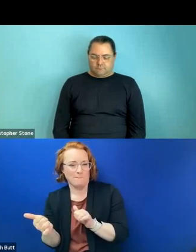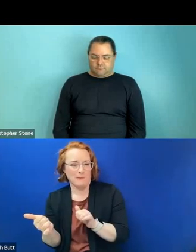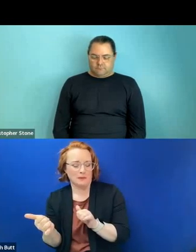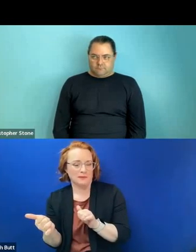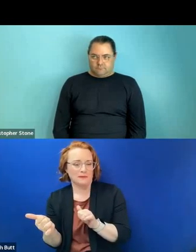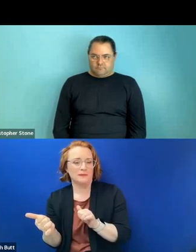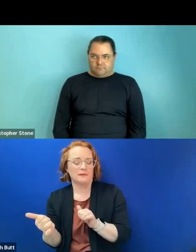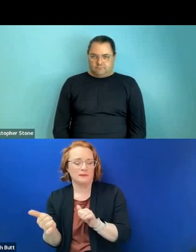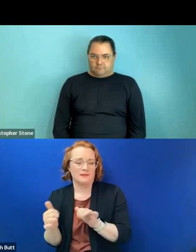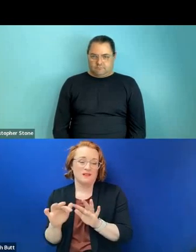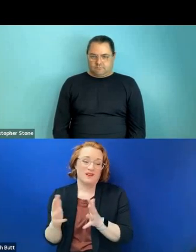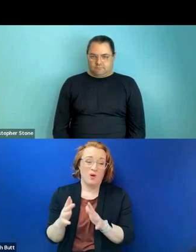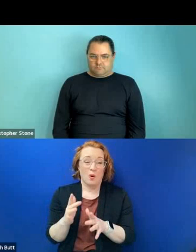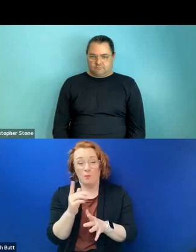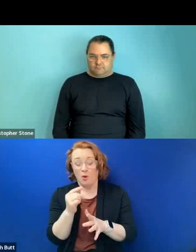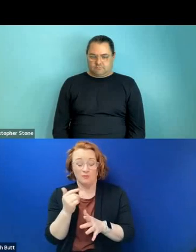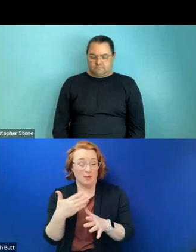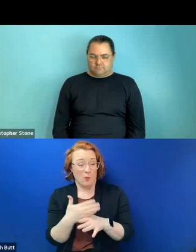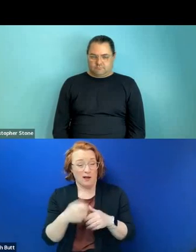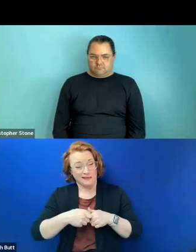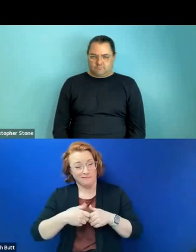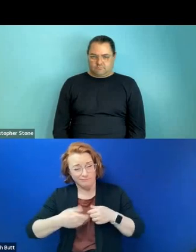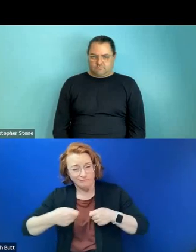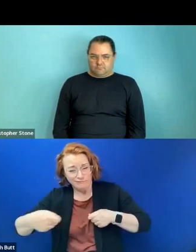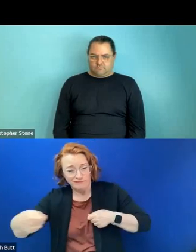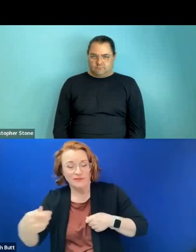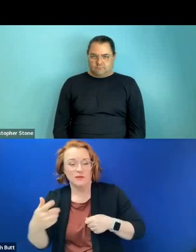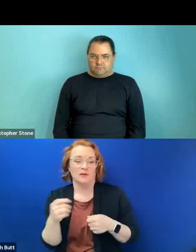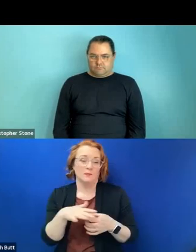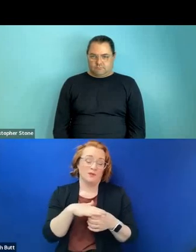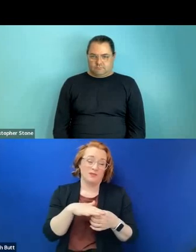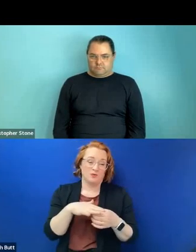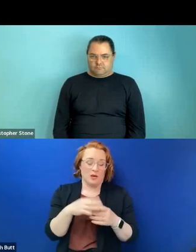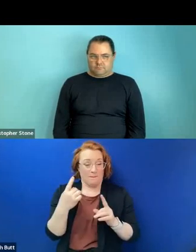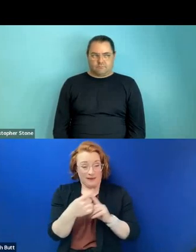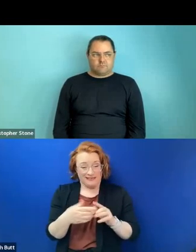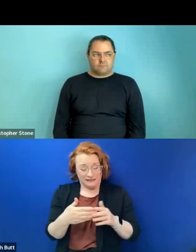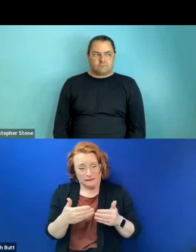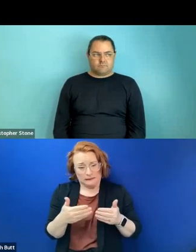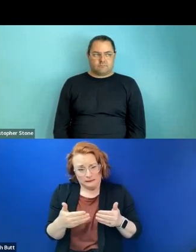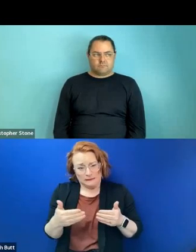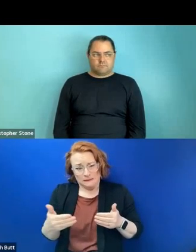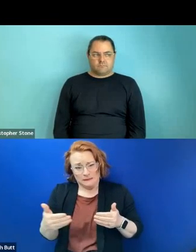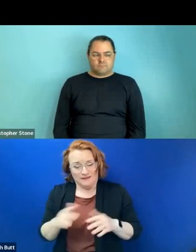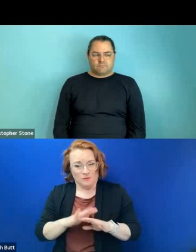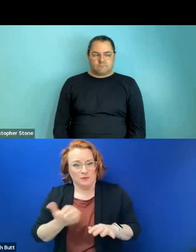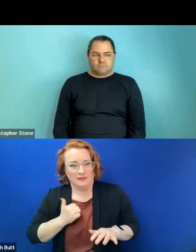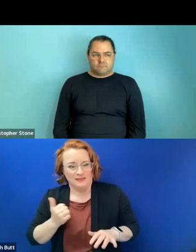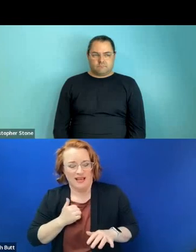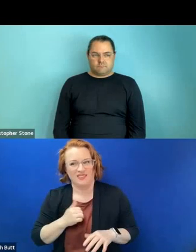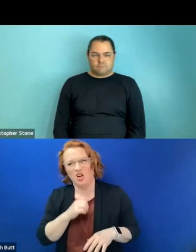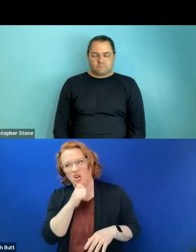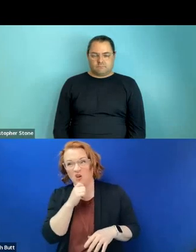somebody. Sometimes you might be working for longer. You might be in situations where the meeting goes on a bit longer than you expected and they didn't book